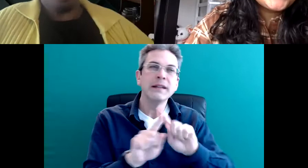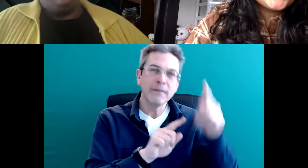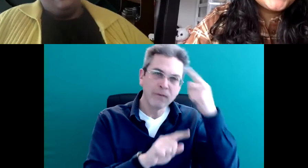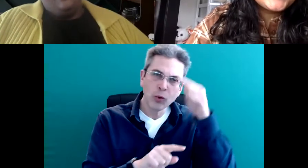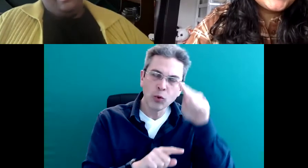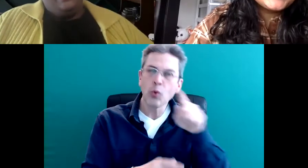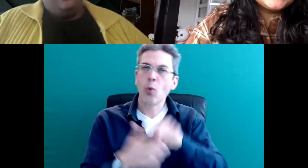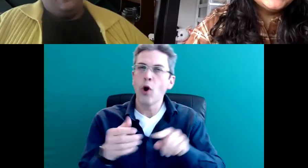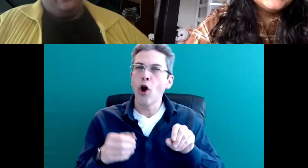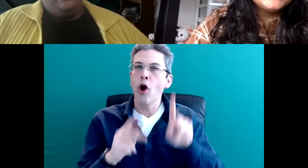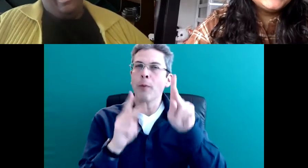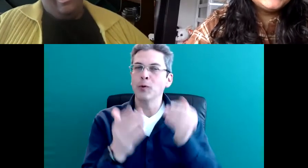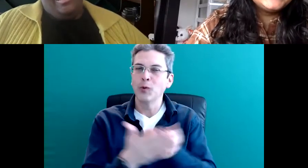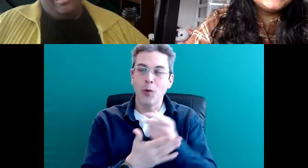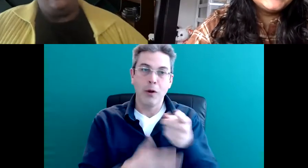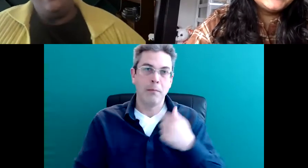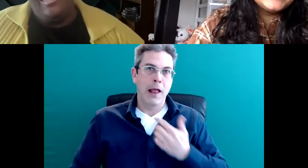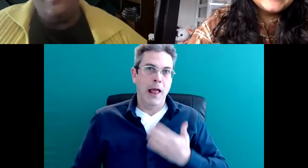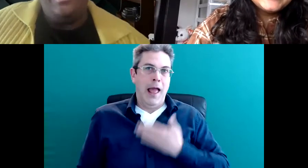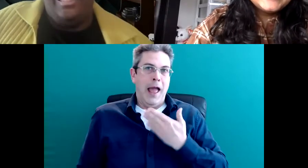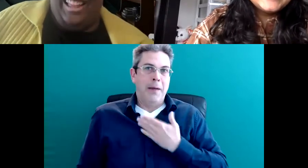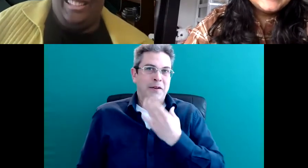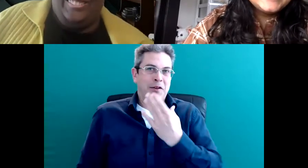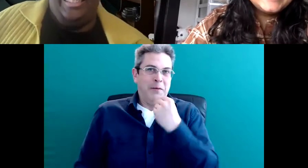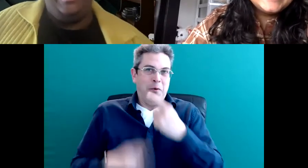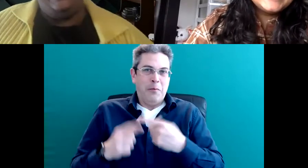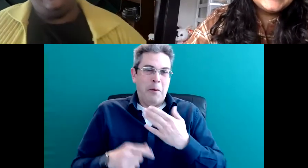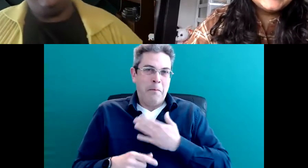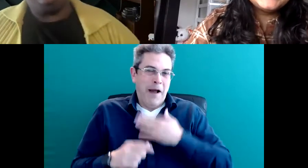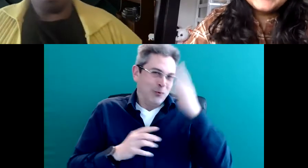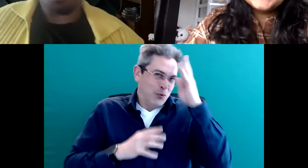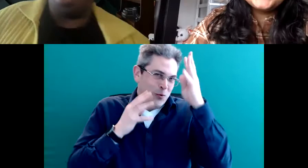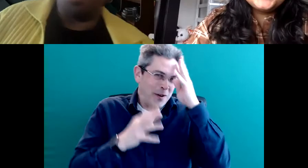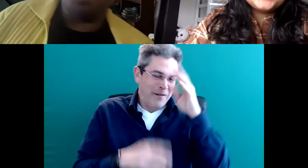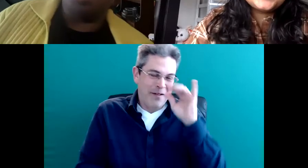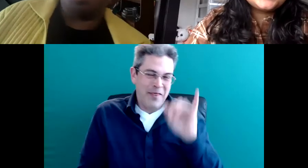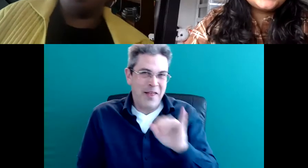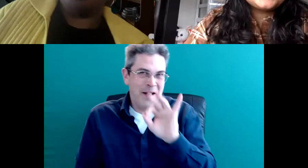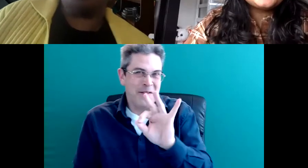I'm so glad somebody's asking about my creativeness. Like, that means a lot to me. Thank you.